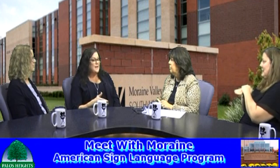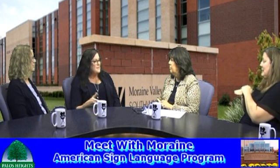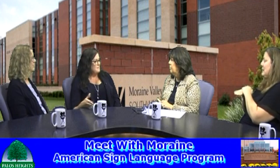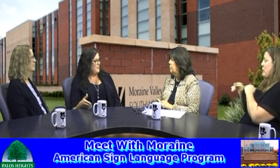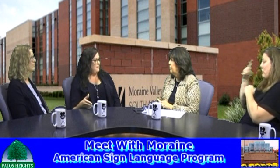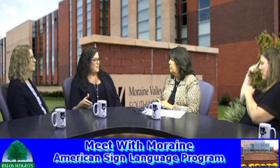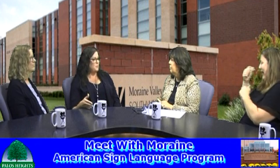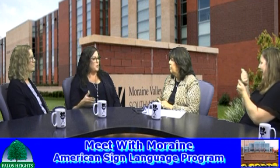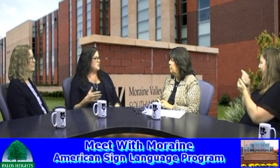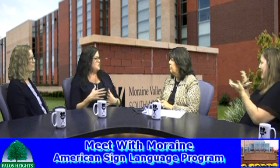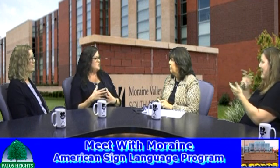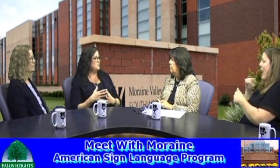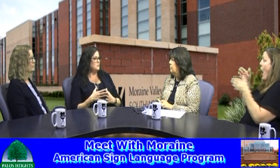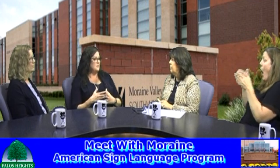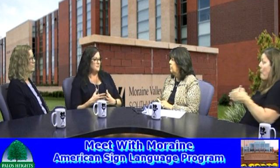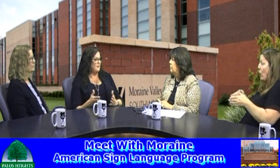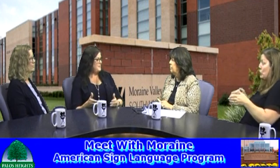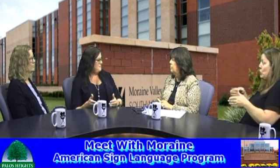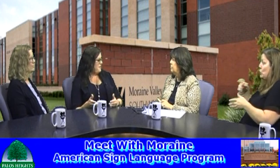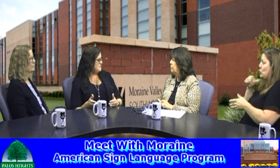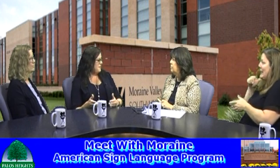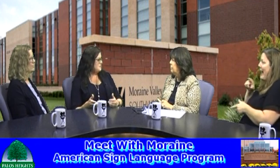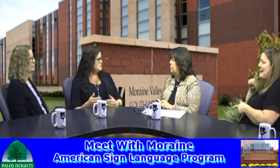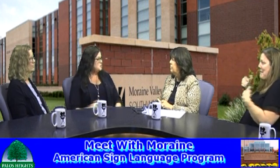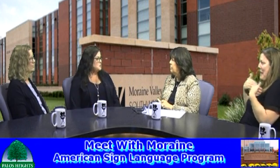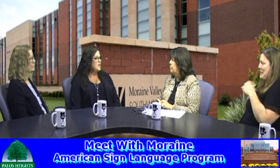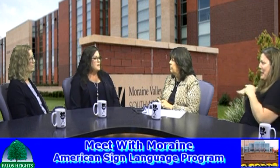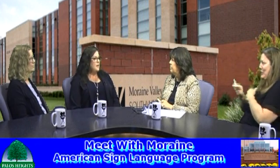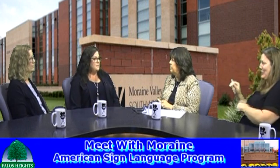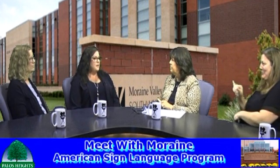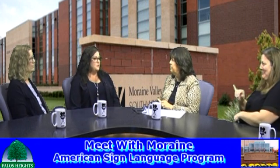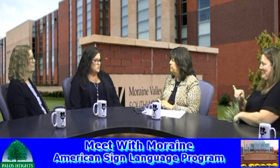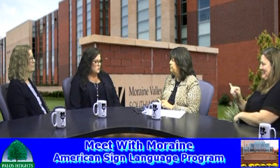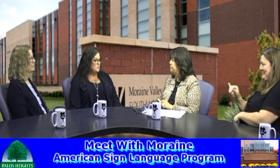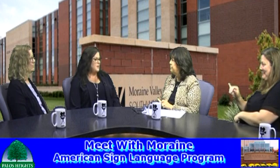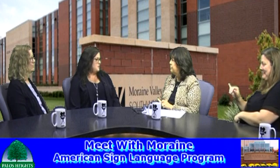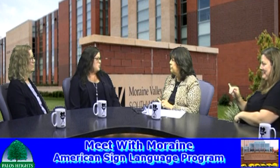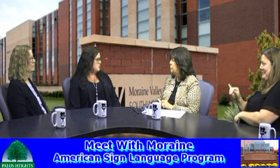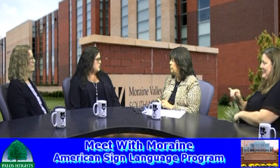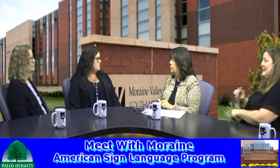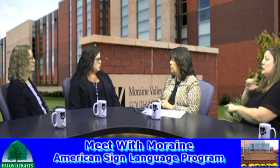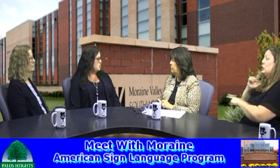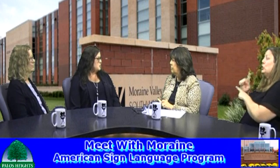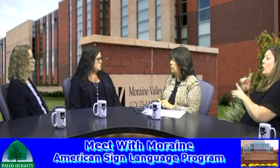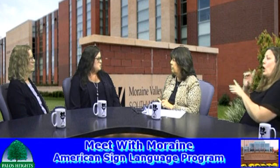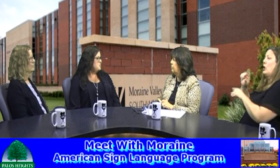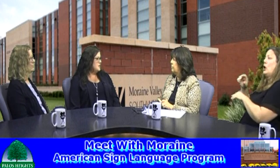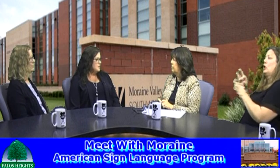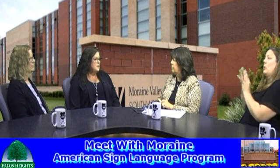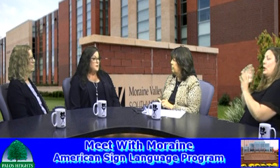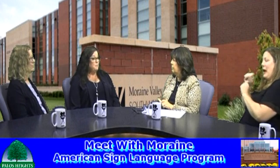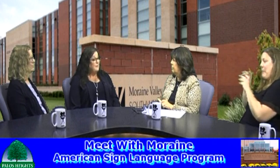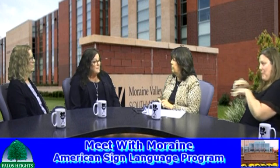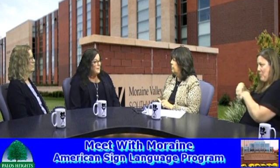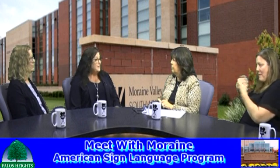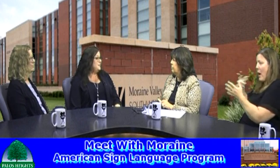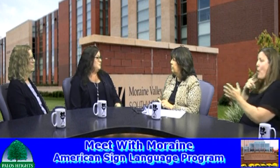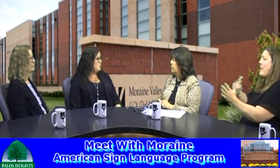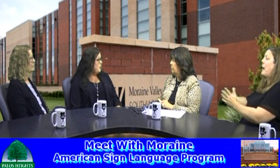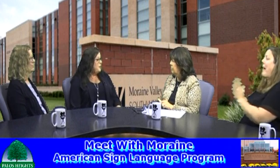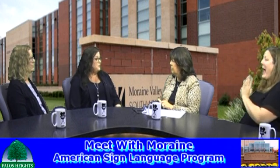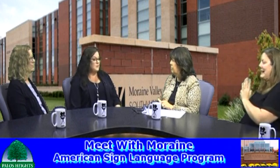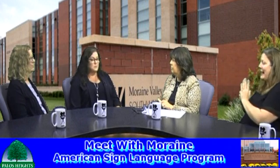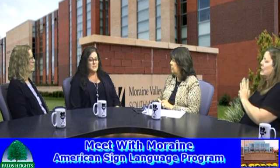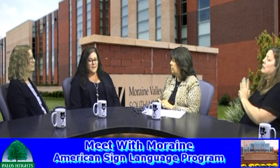to anything that a person who is not deaf has access to. And that ensured that the provision of interpreters would be